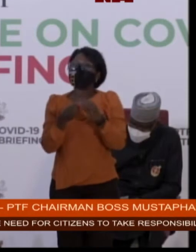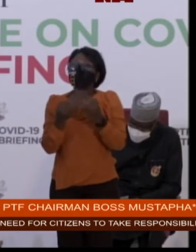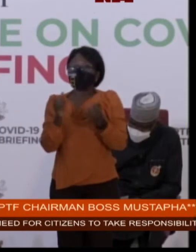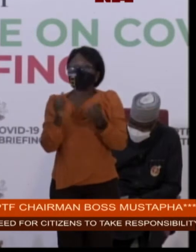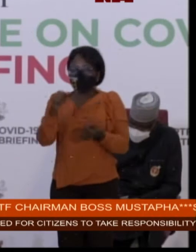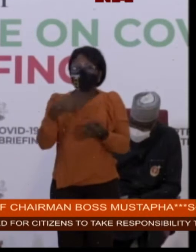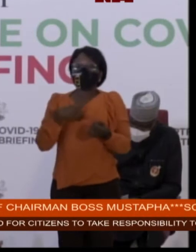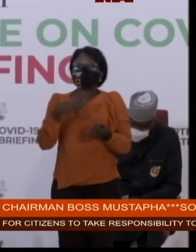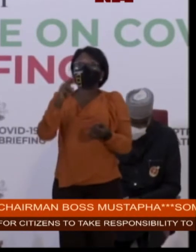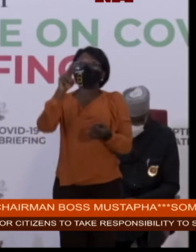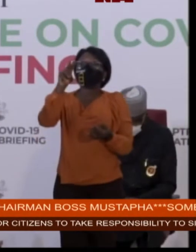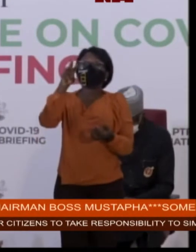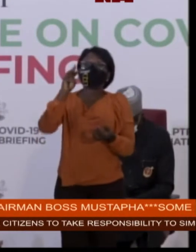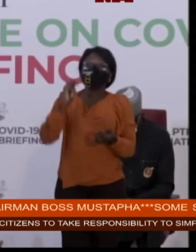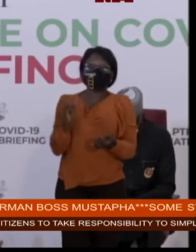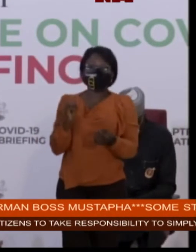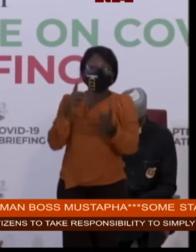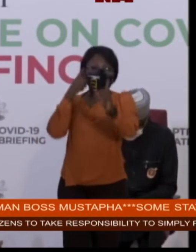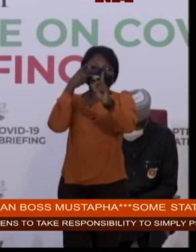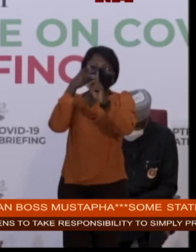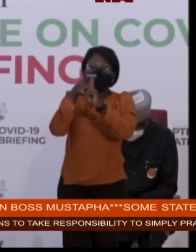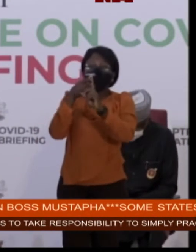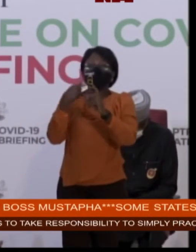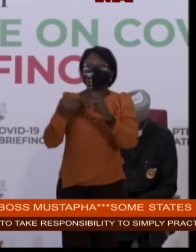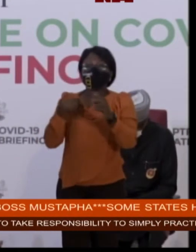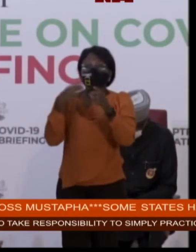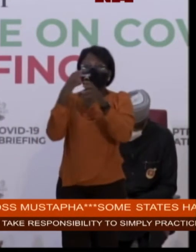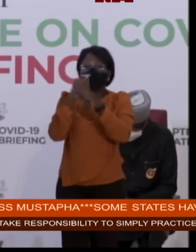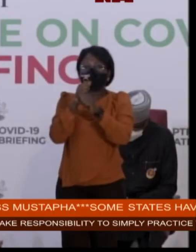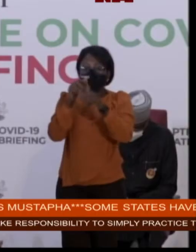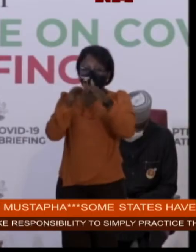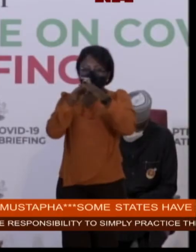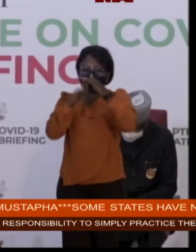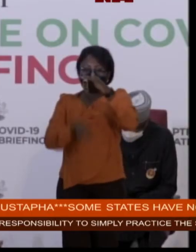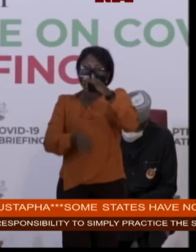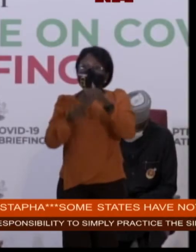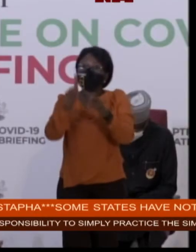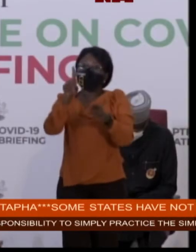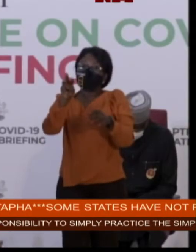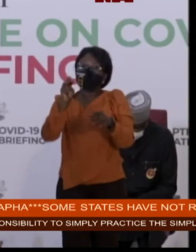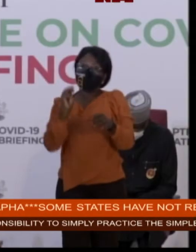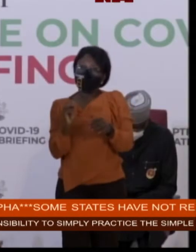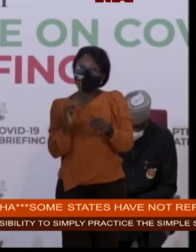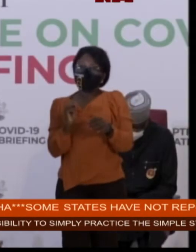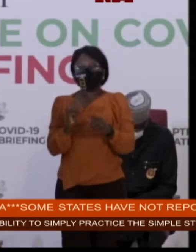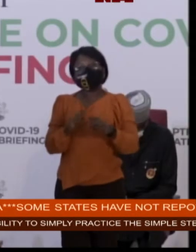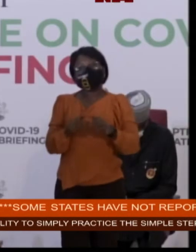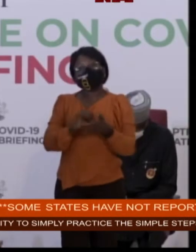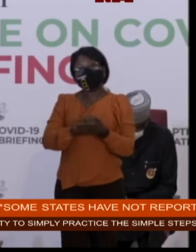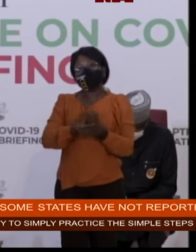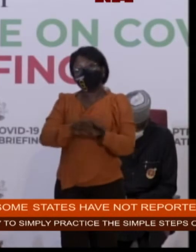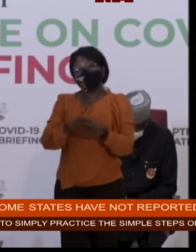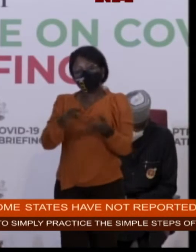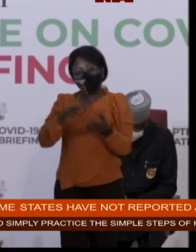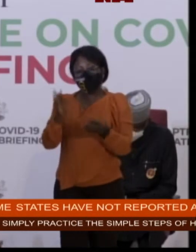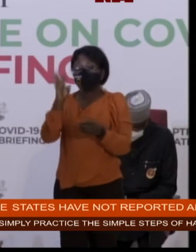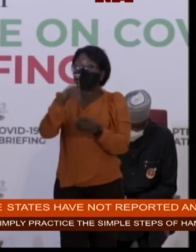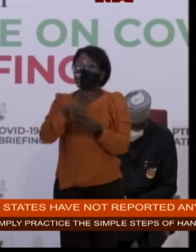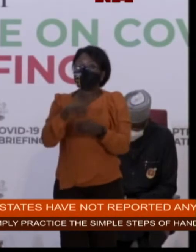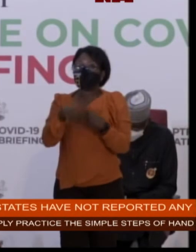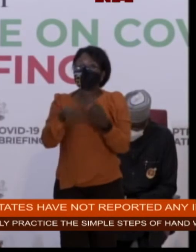we haven't hit our 2 million target. We've tested just under 1 million right now, but that doesn't include the